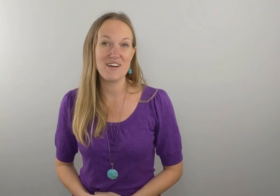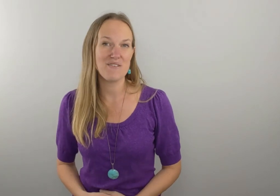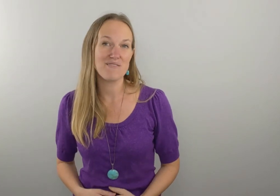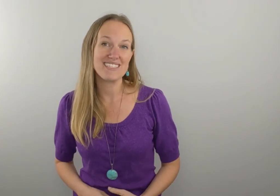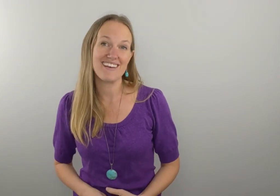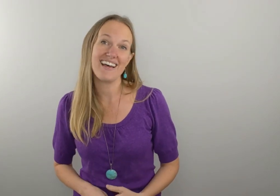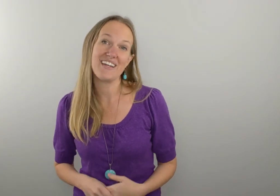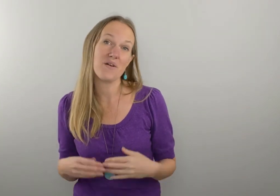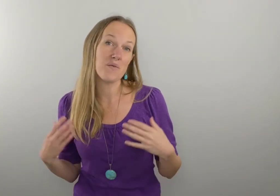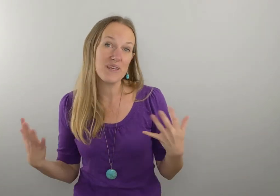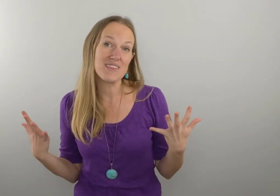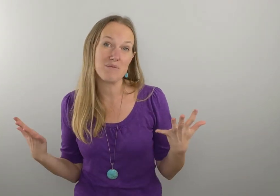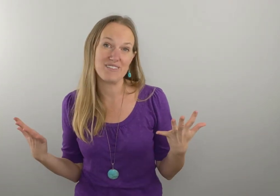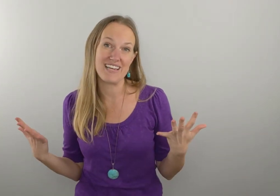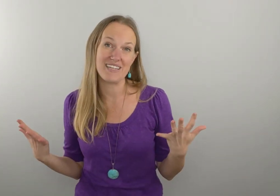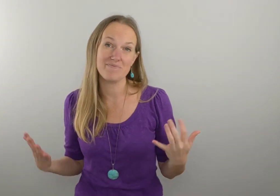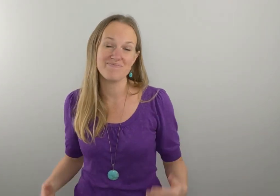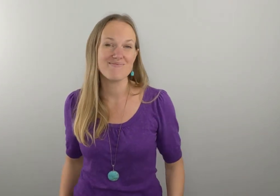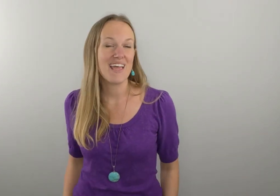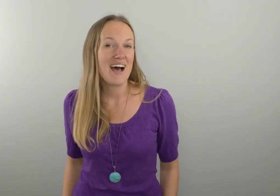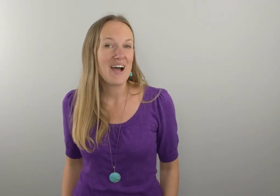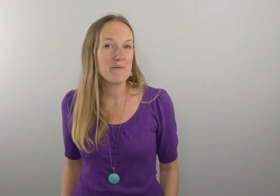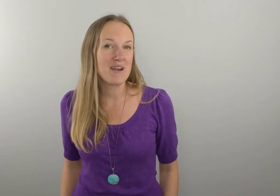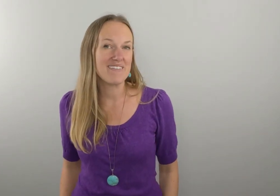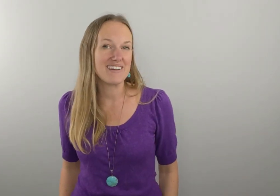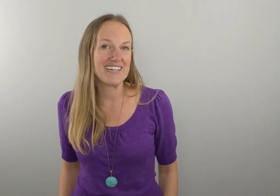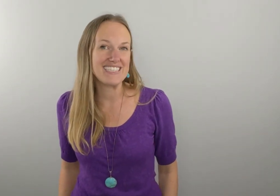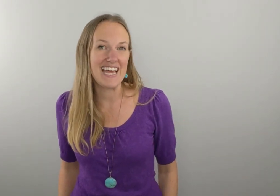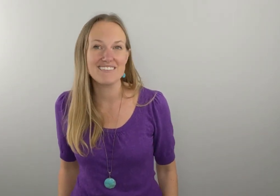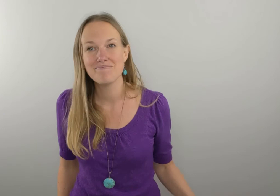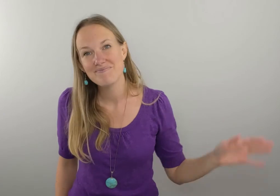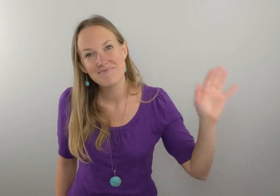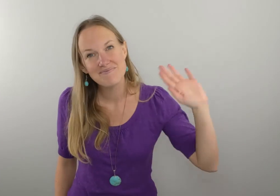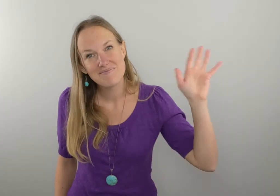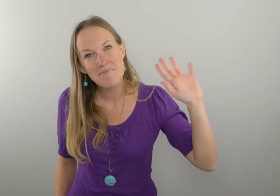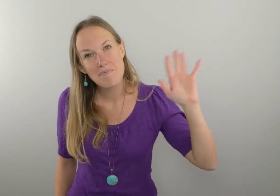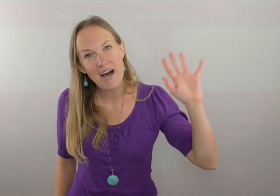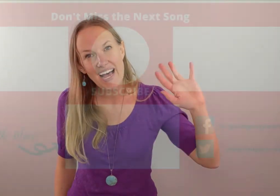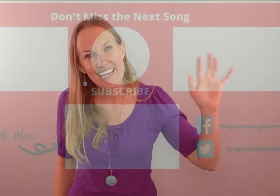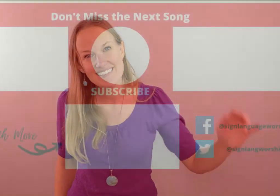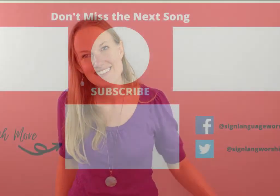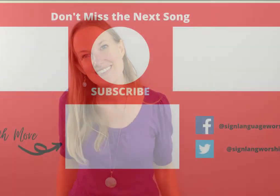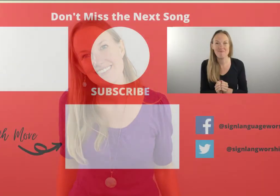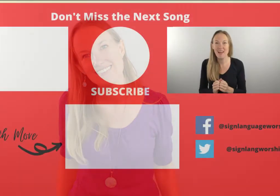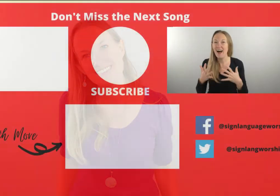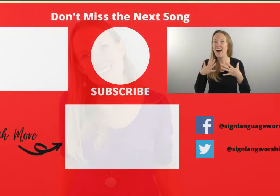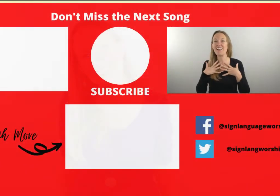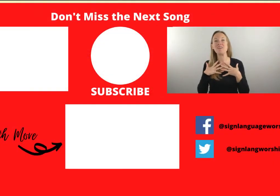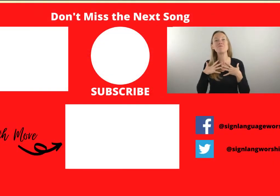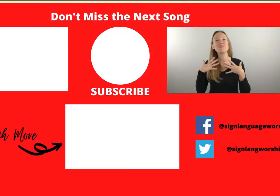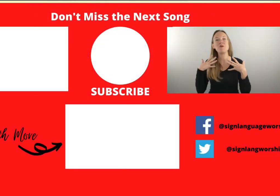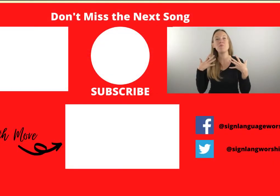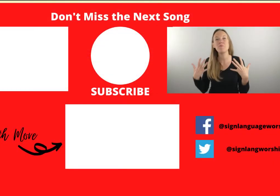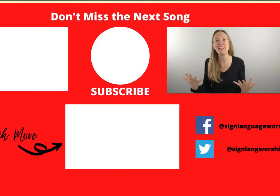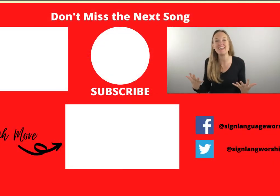when we sign with the music. I hope you're having a great day. Bye. I am so blessed